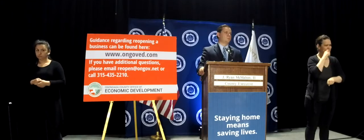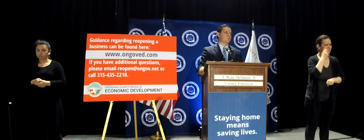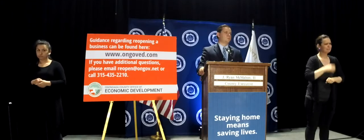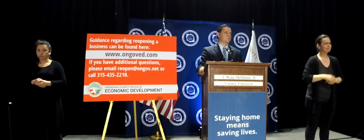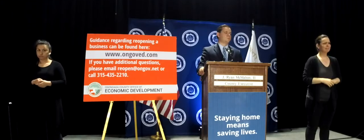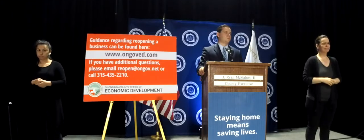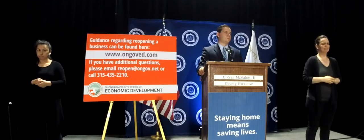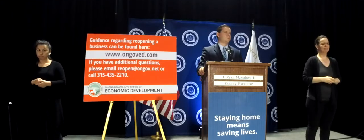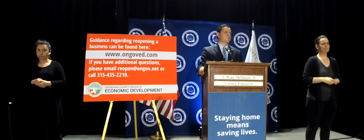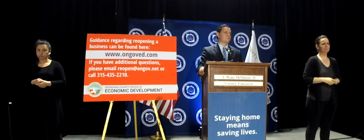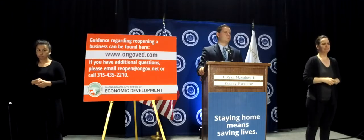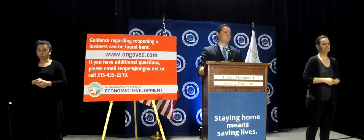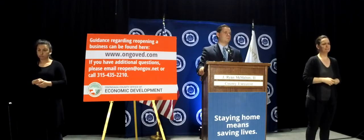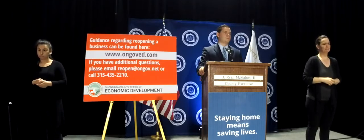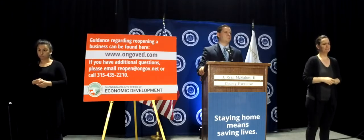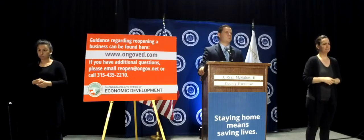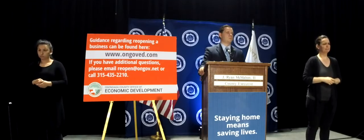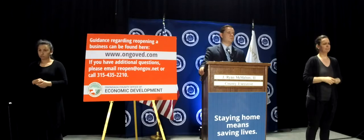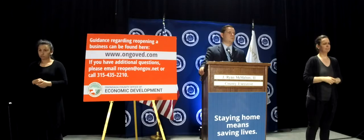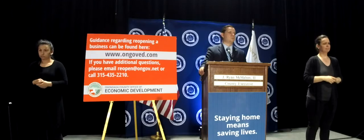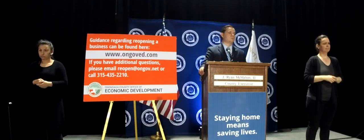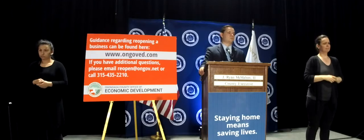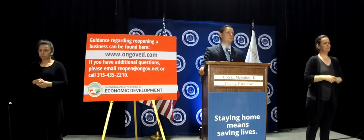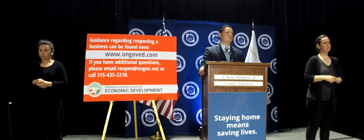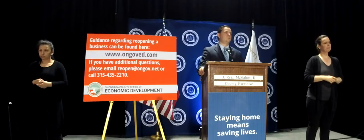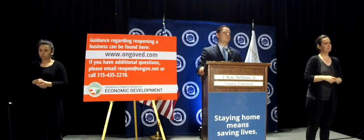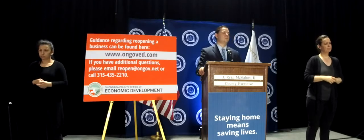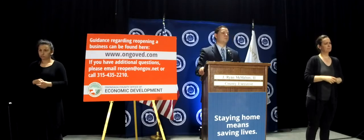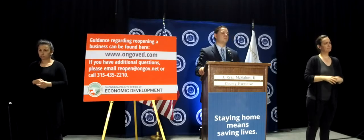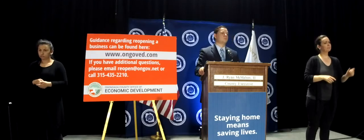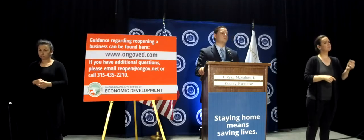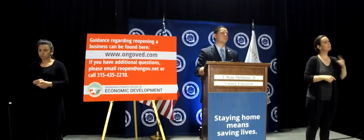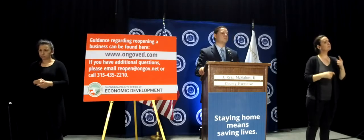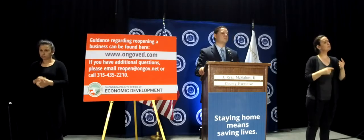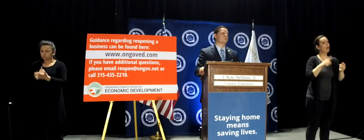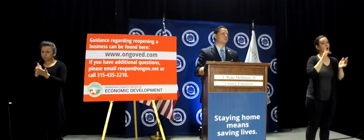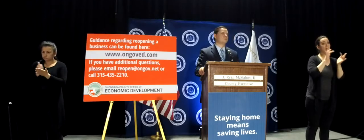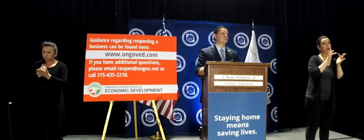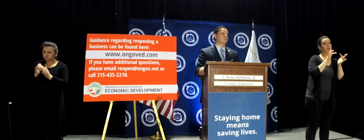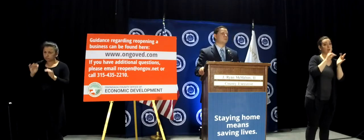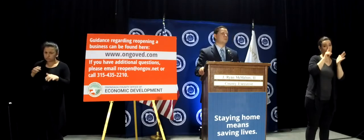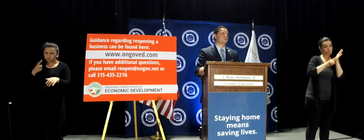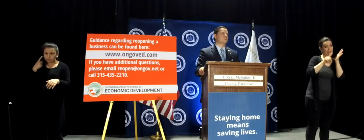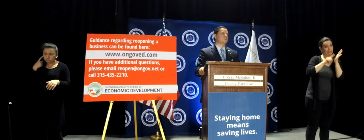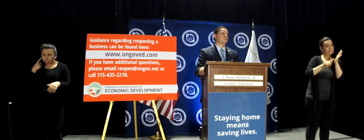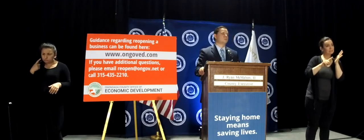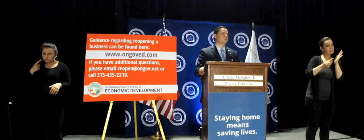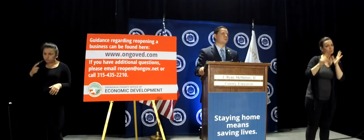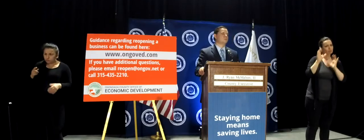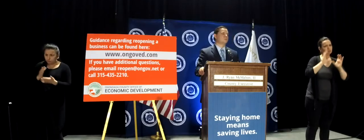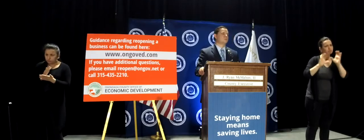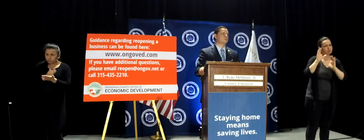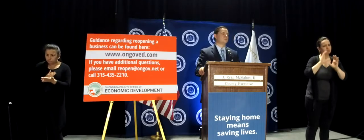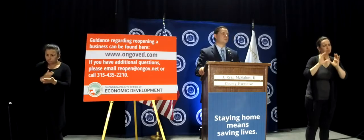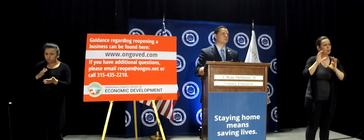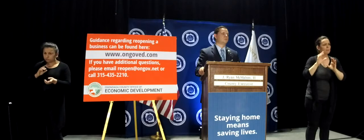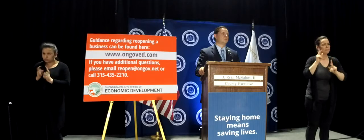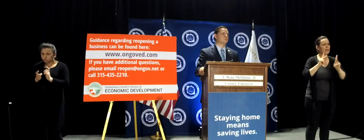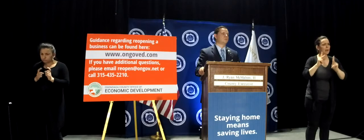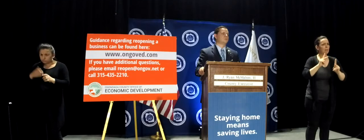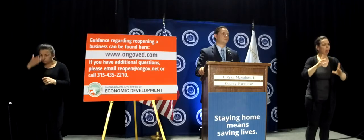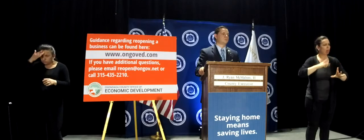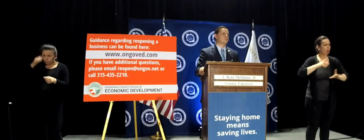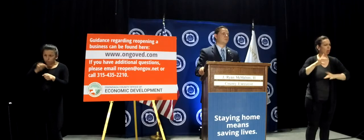talking about contact tracing, I know you cross-trained a lot of people. Can you explain how some people in the county have done